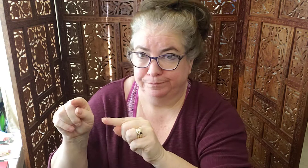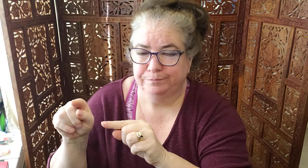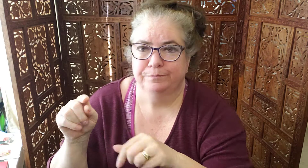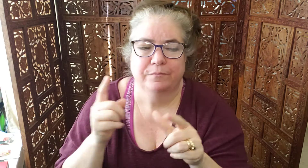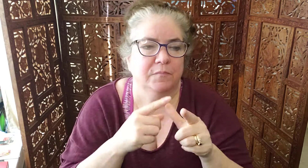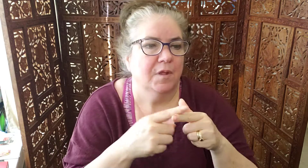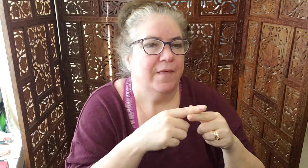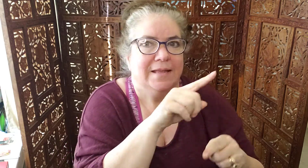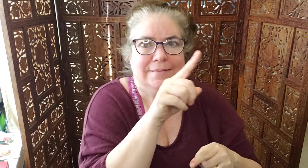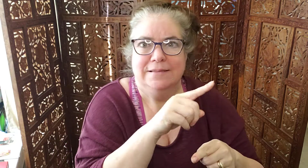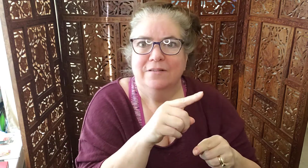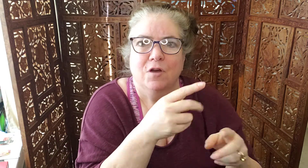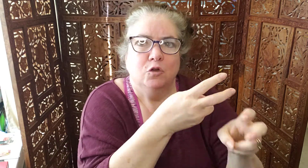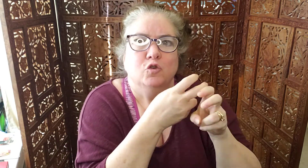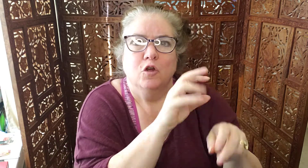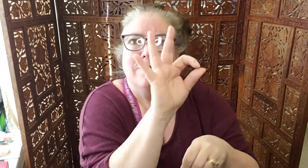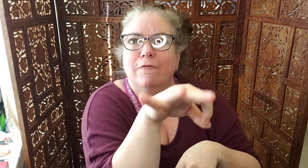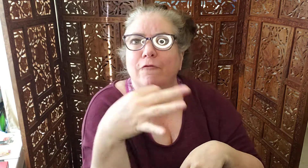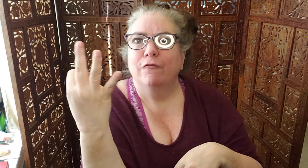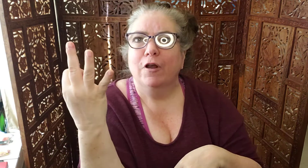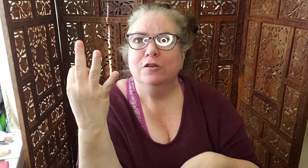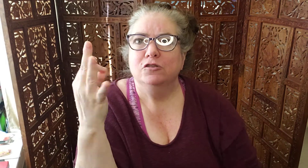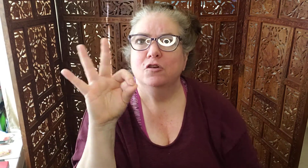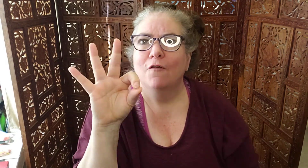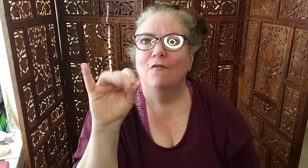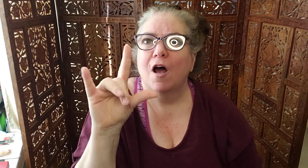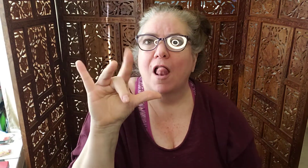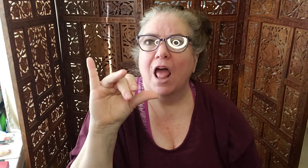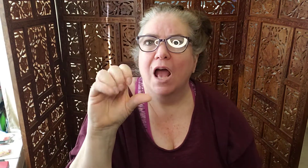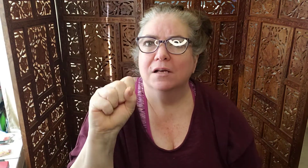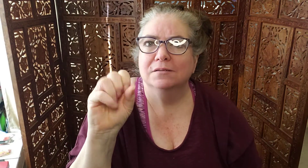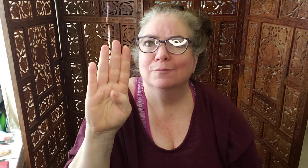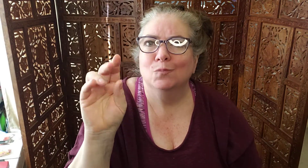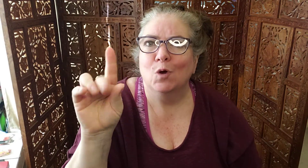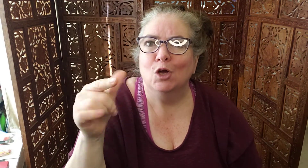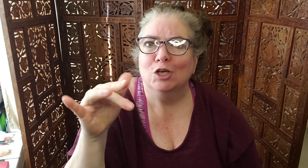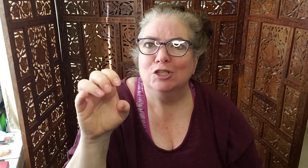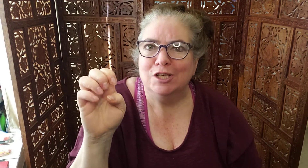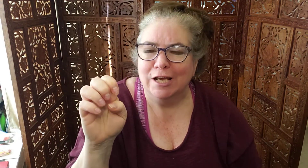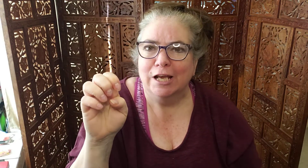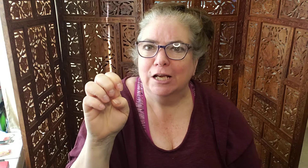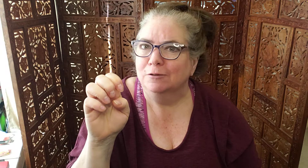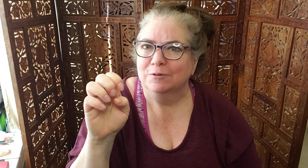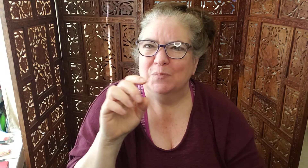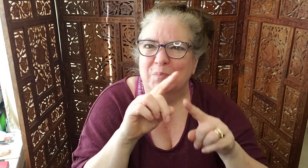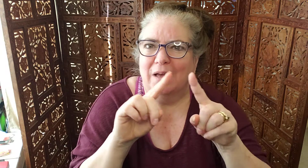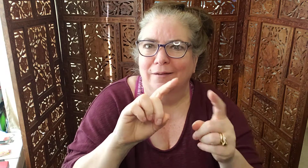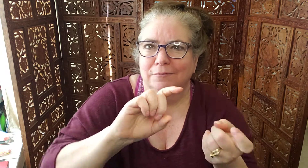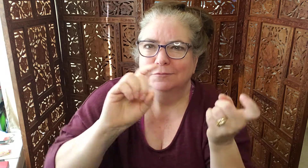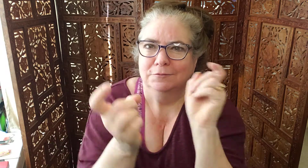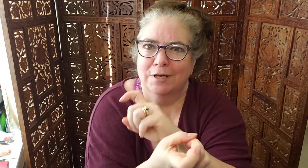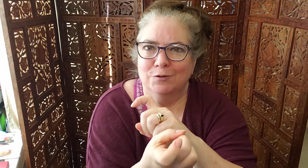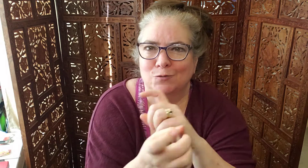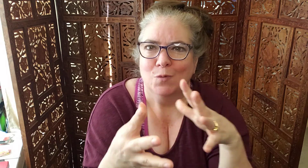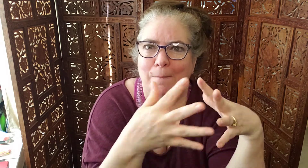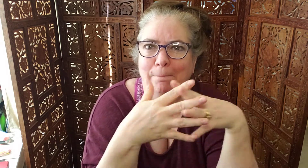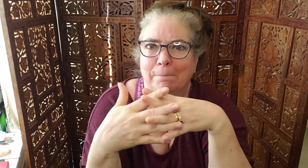it American, with song, dance, and comedy sketches. The